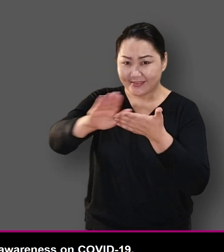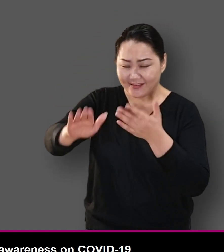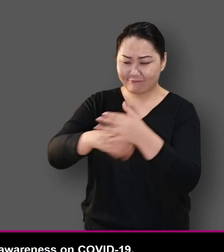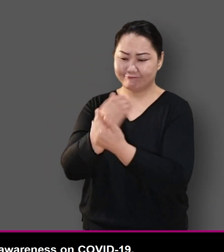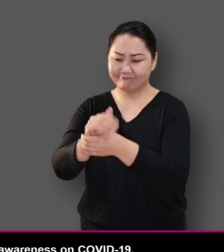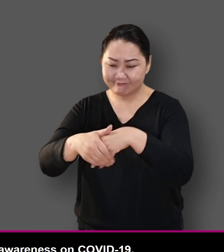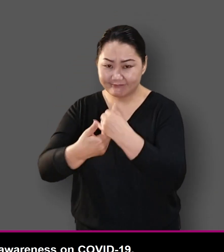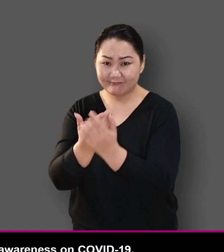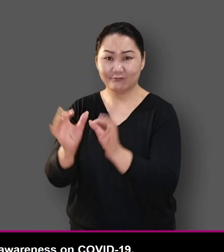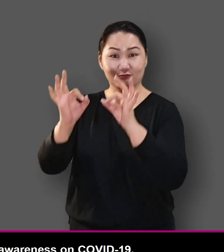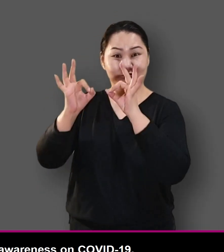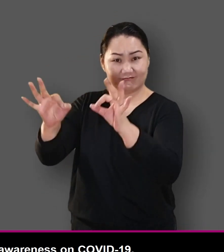COVID-19.